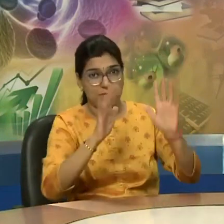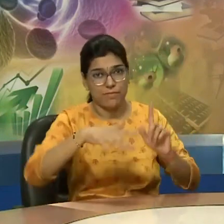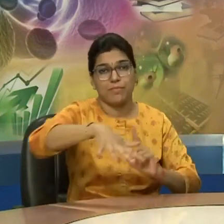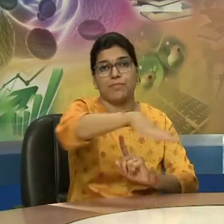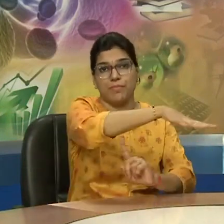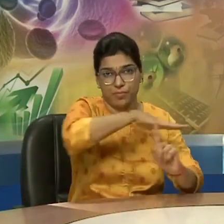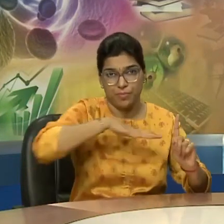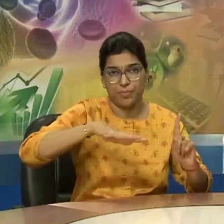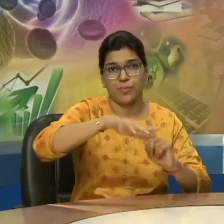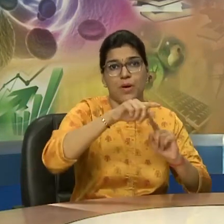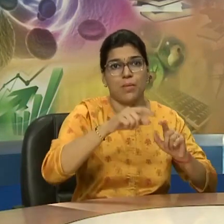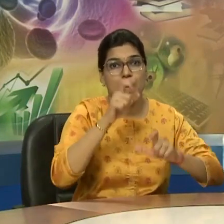neem tree,